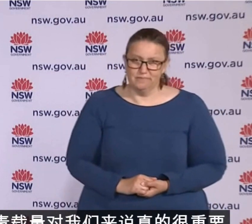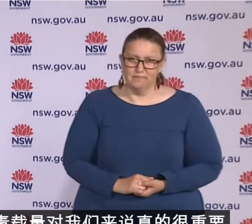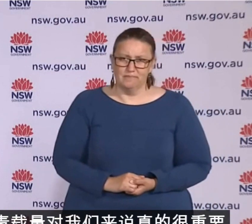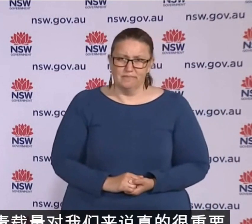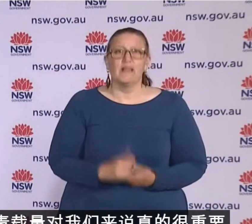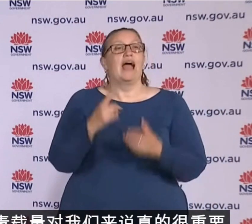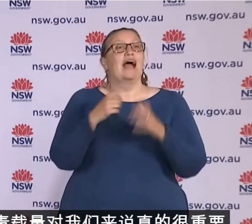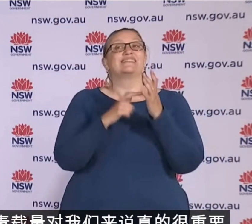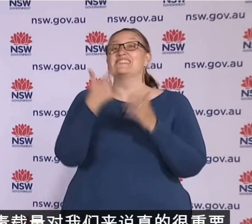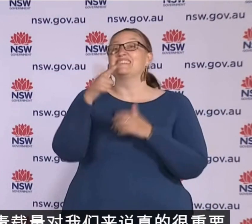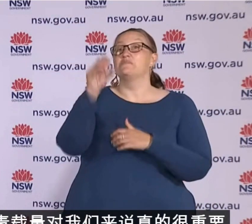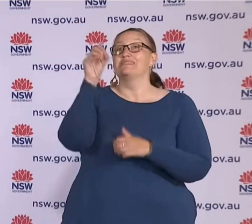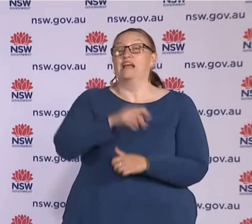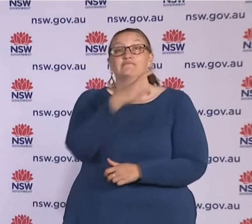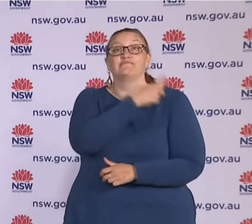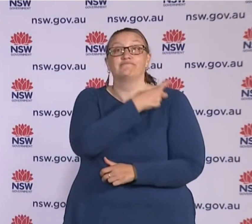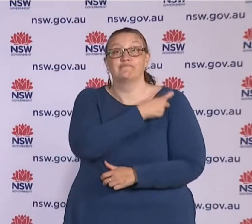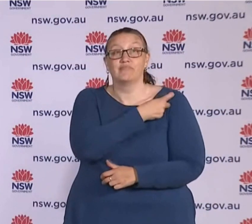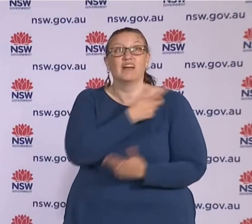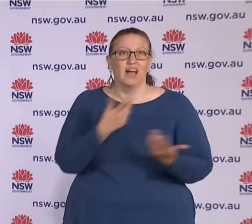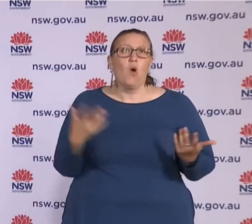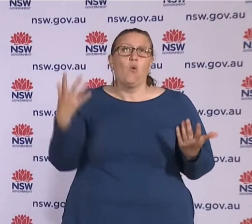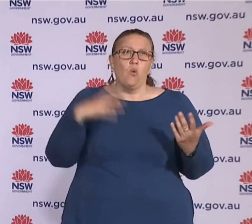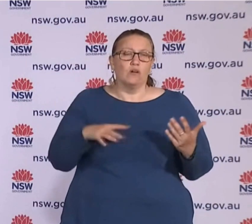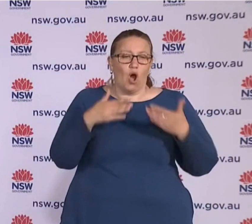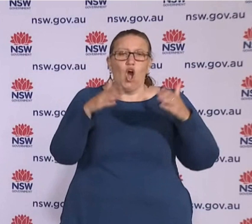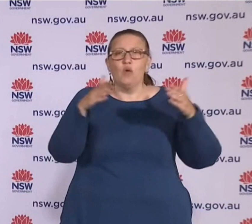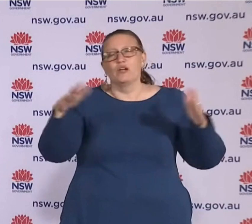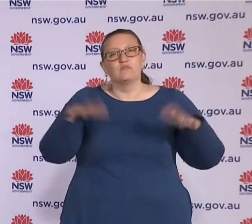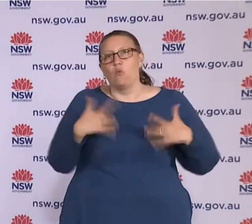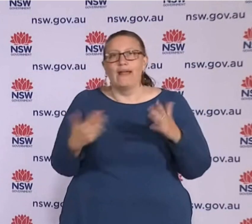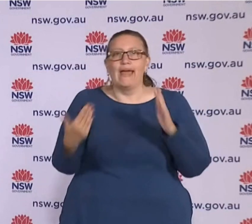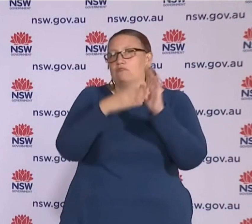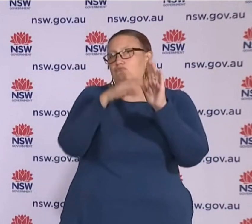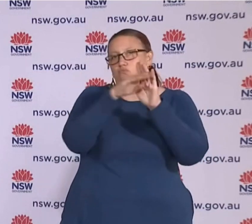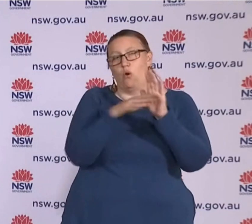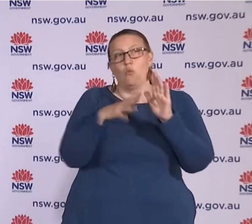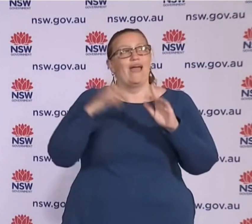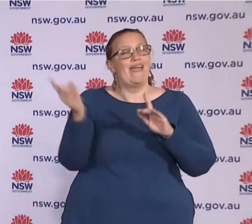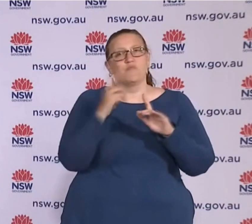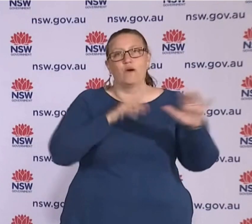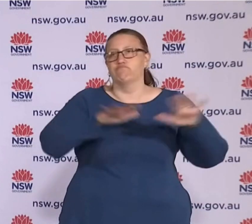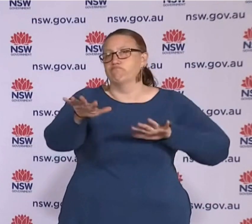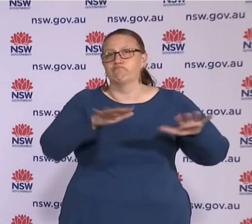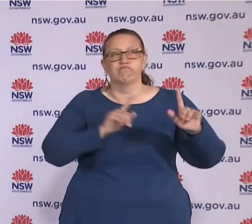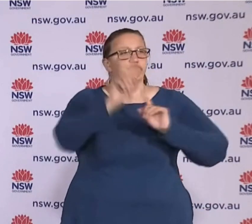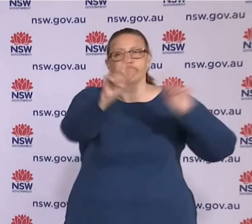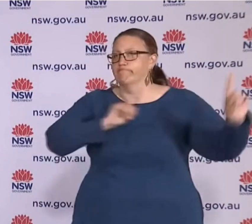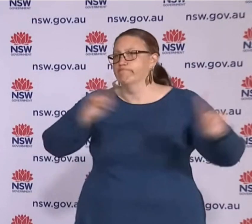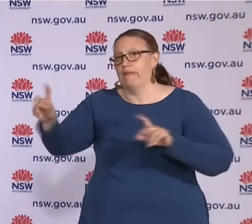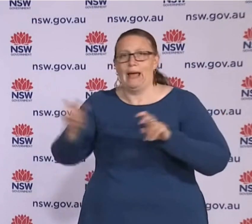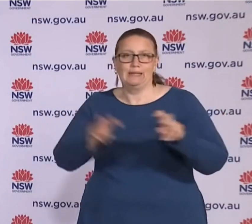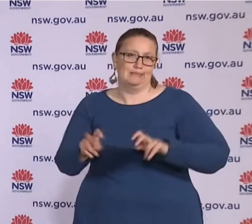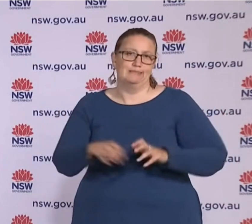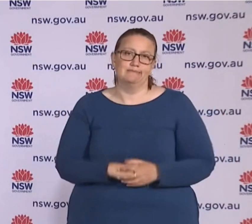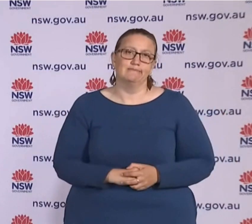to try and reduce the viral load in particular communities so that when we open up, everybody will have that access. There's no doubt that we're keeping a keen